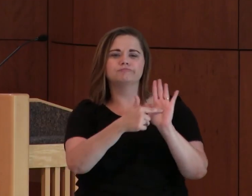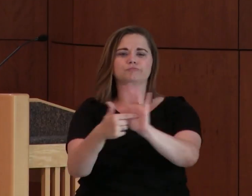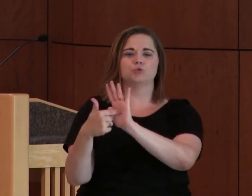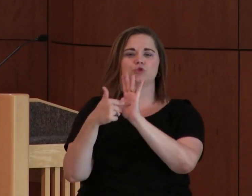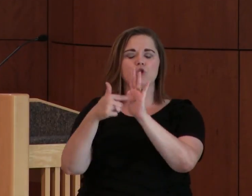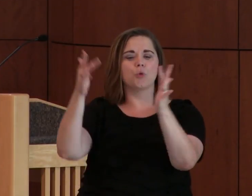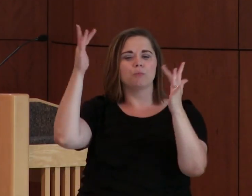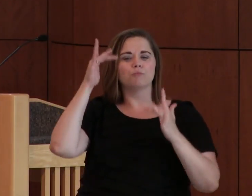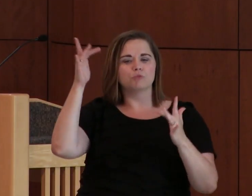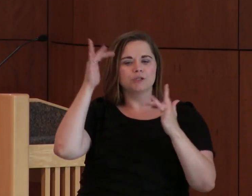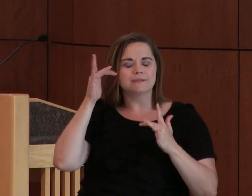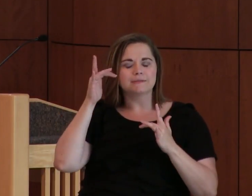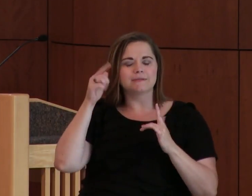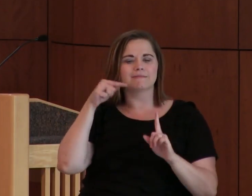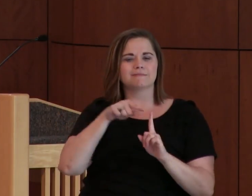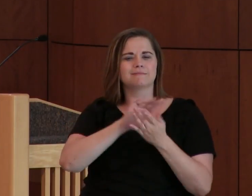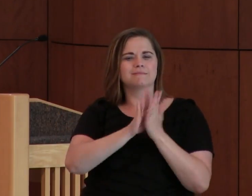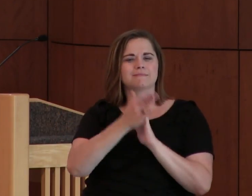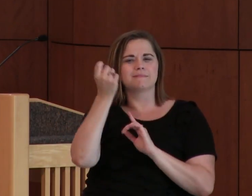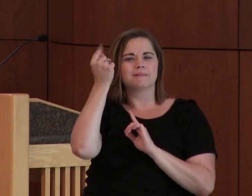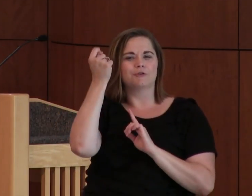the role of God's care in their own lives.